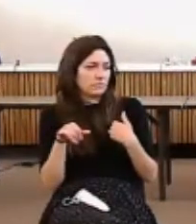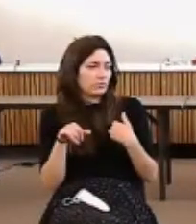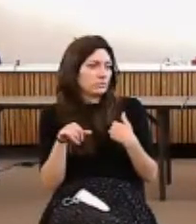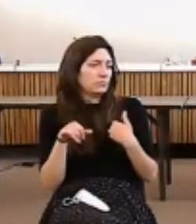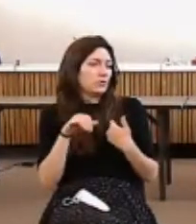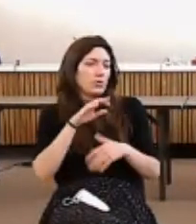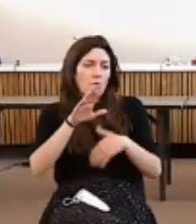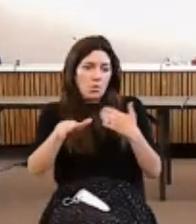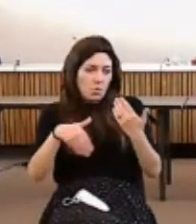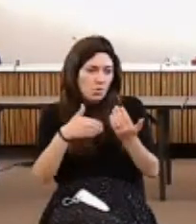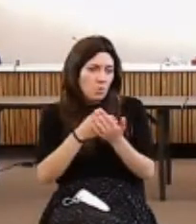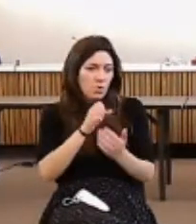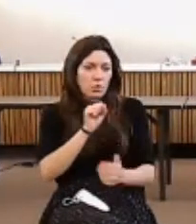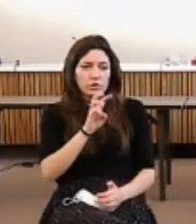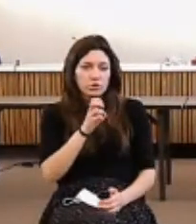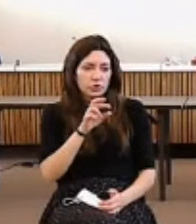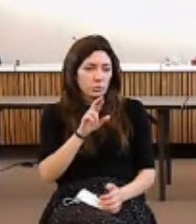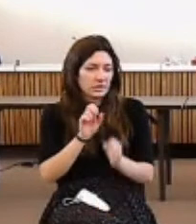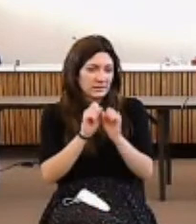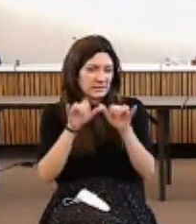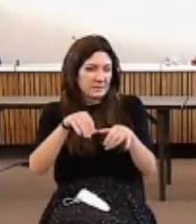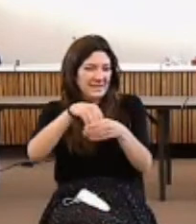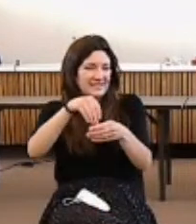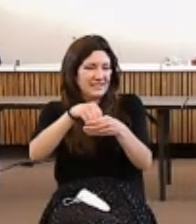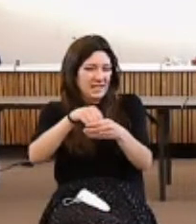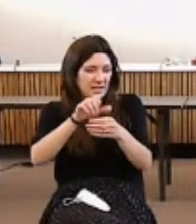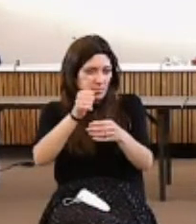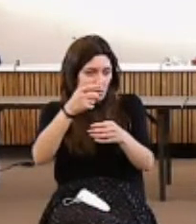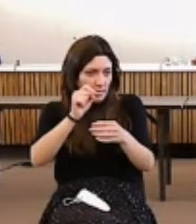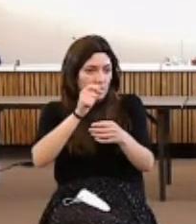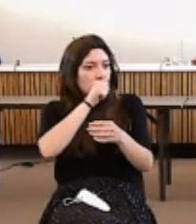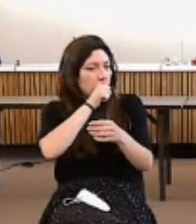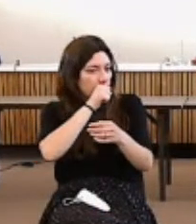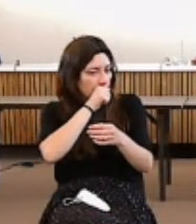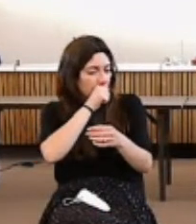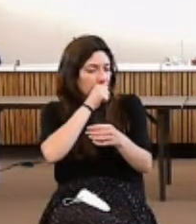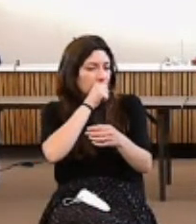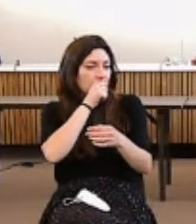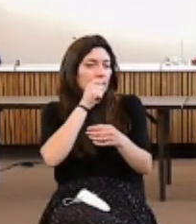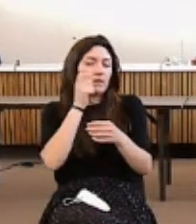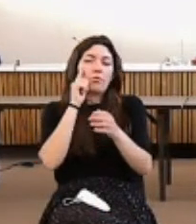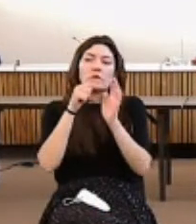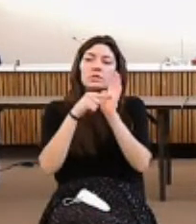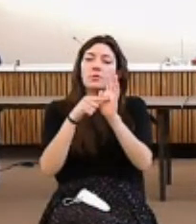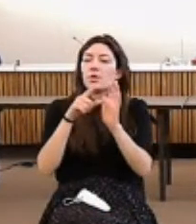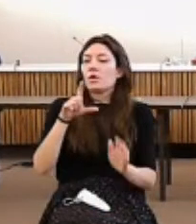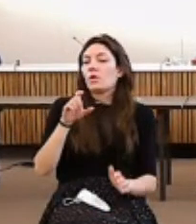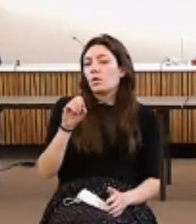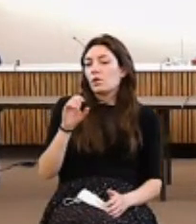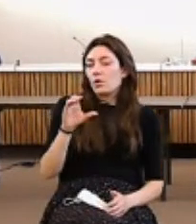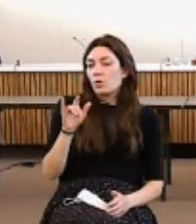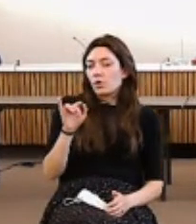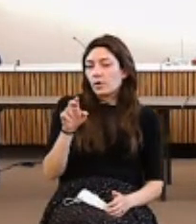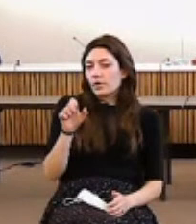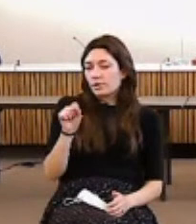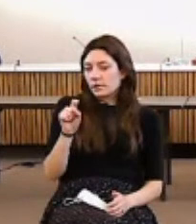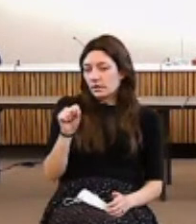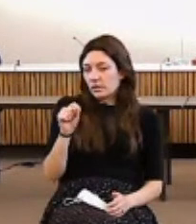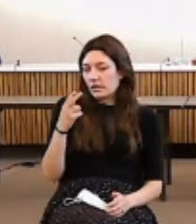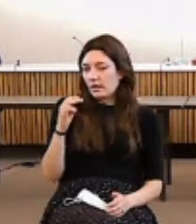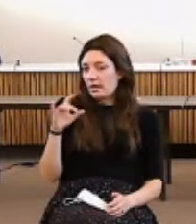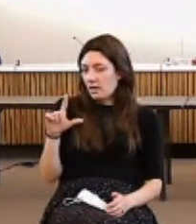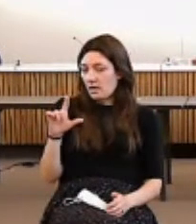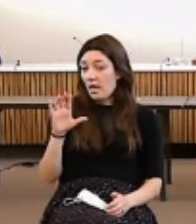whole sewer system inside the apartment is private. Give you another example, Locust Hill, their sewer system is all private.